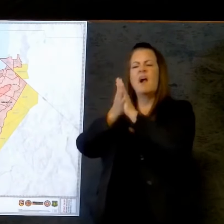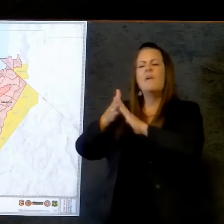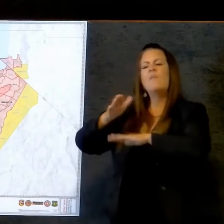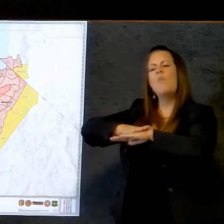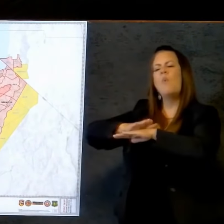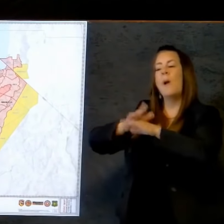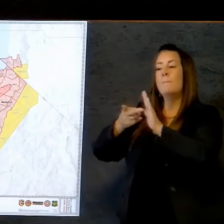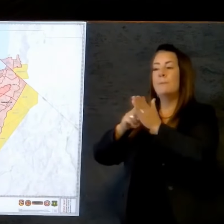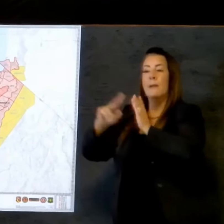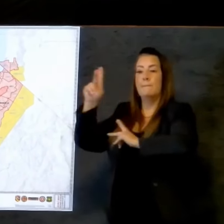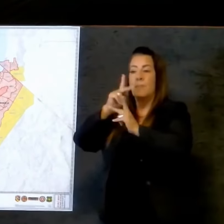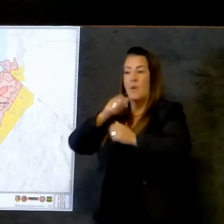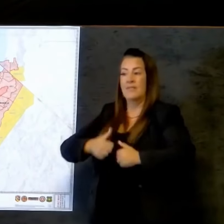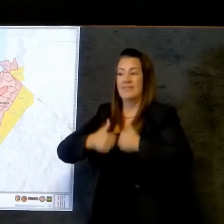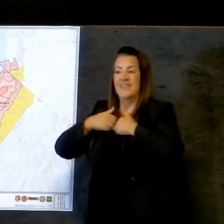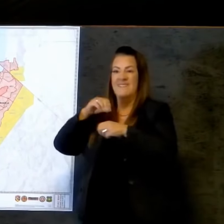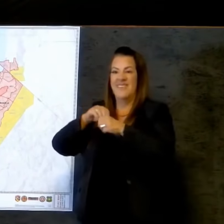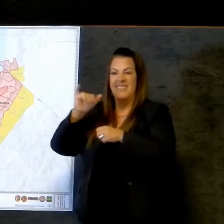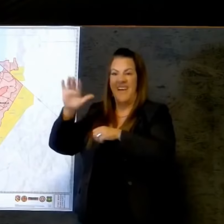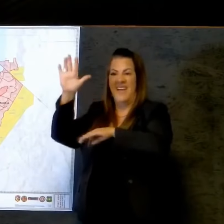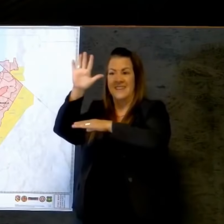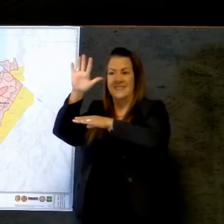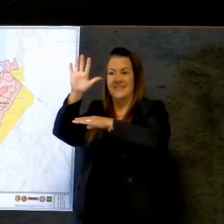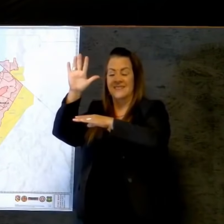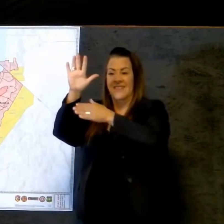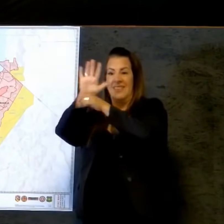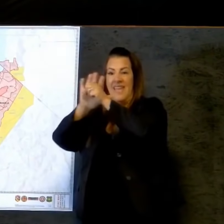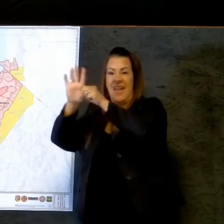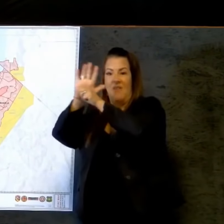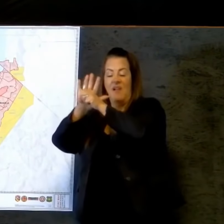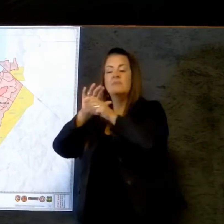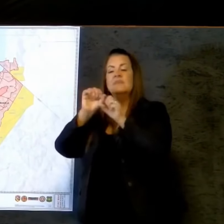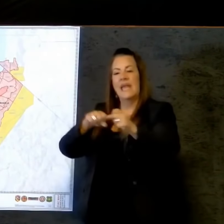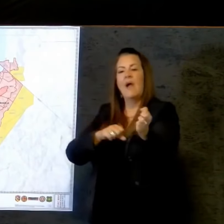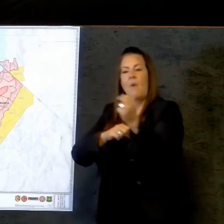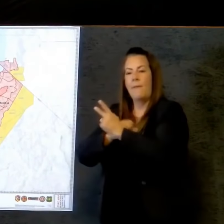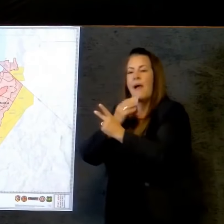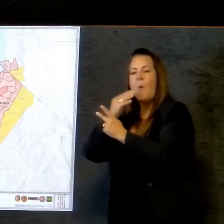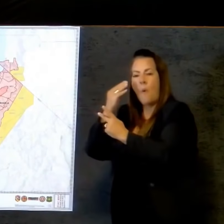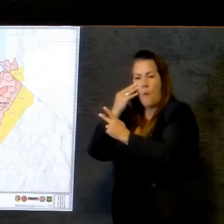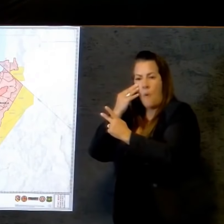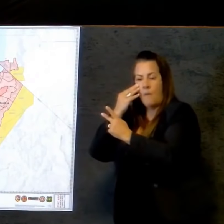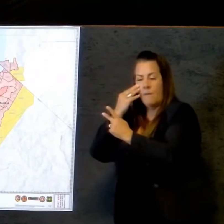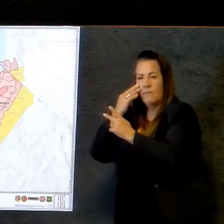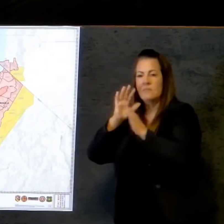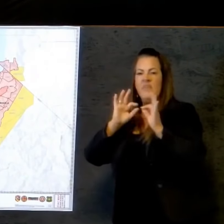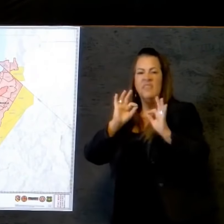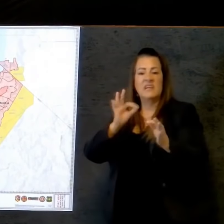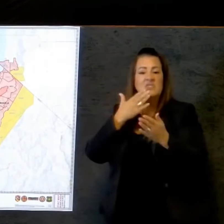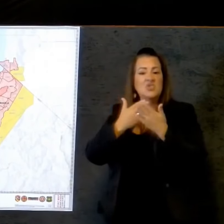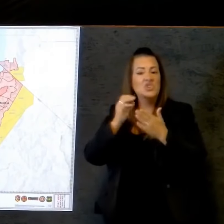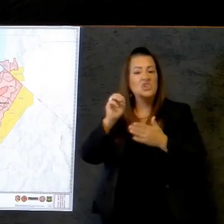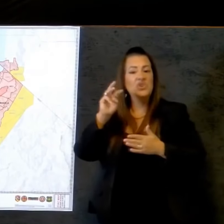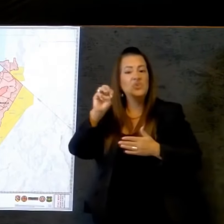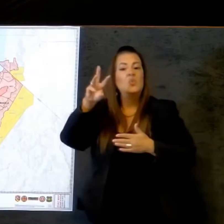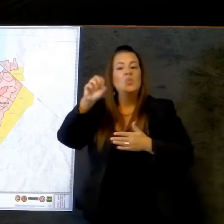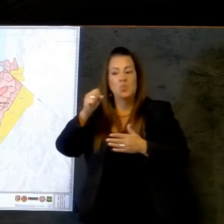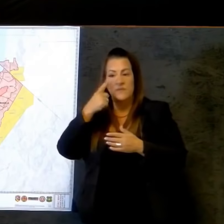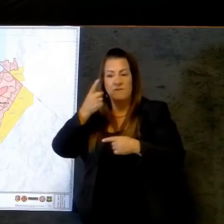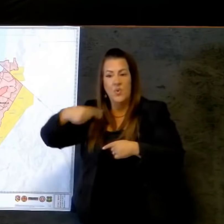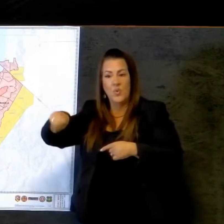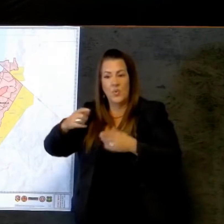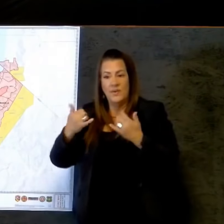is the residents in here are now able to go back home. So we'd like to have that little bit of good information for us,